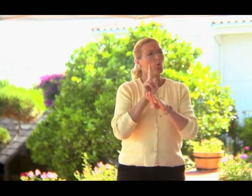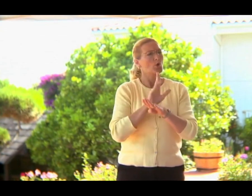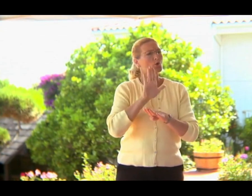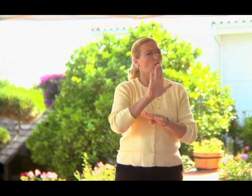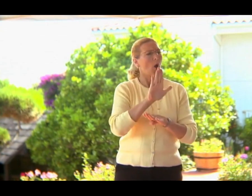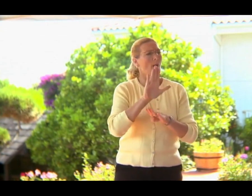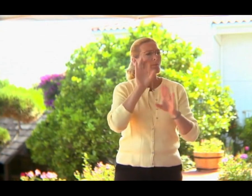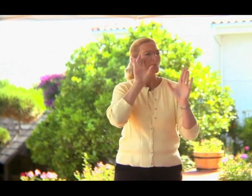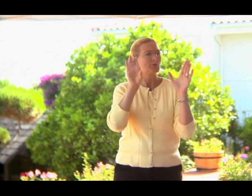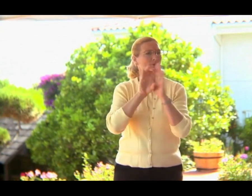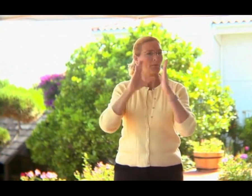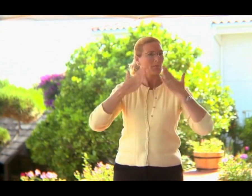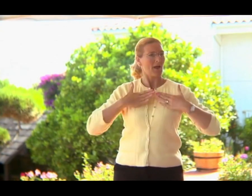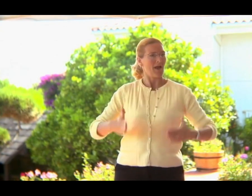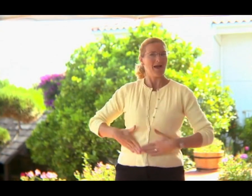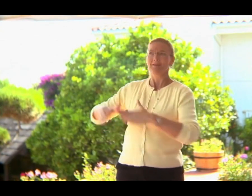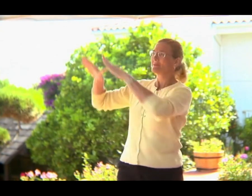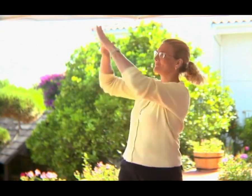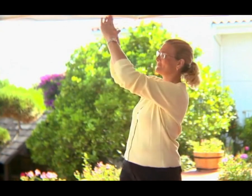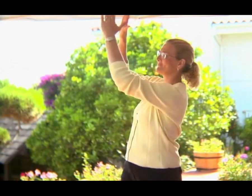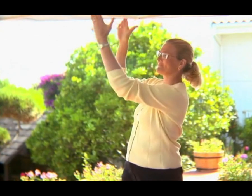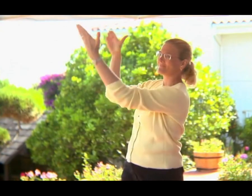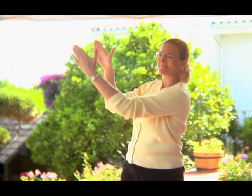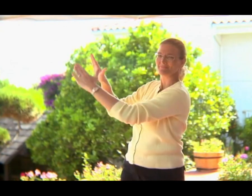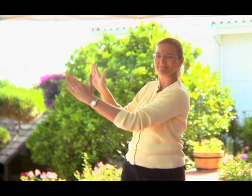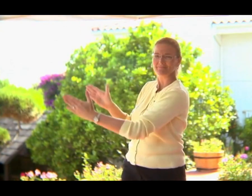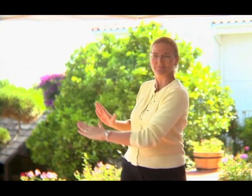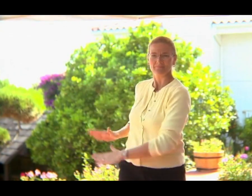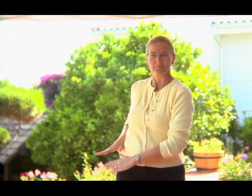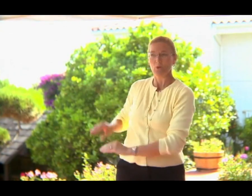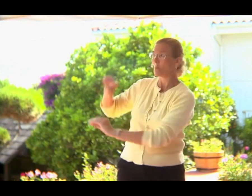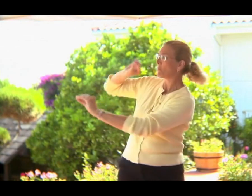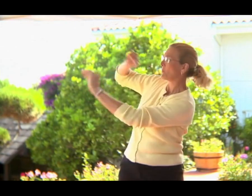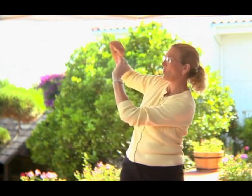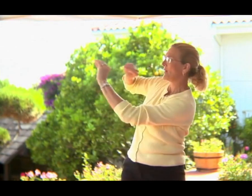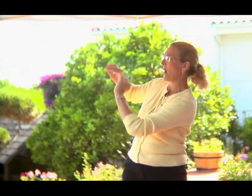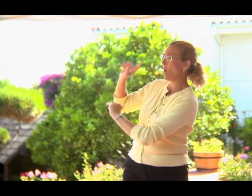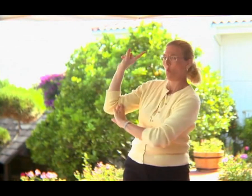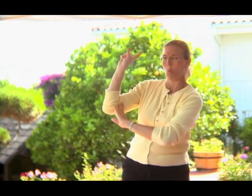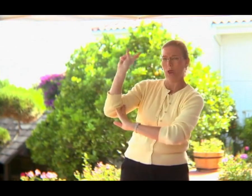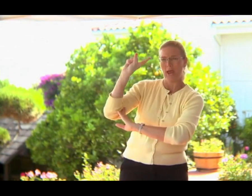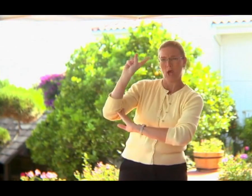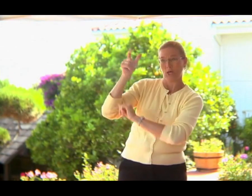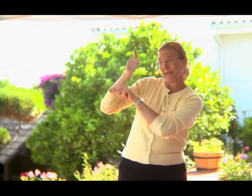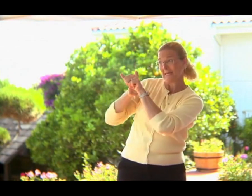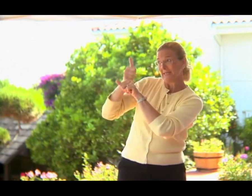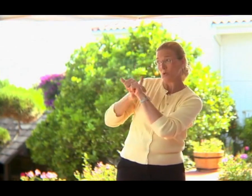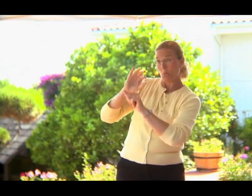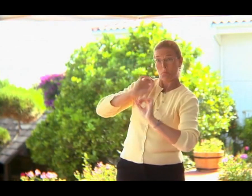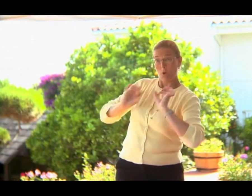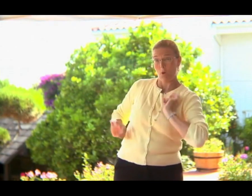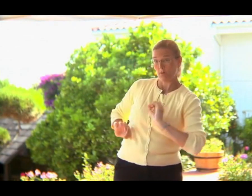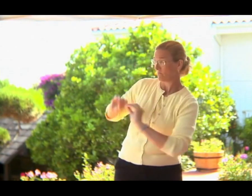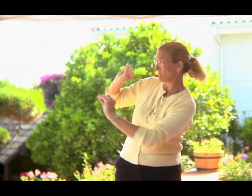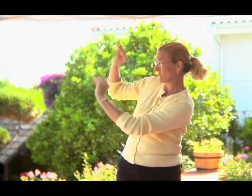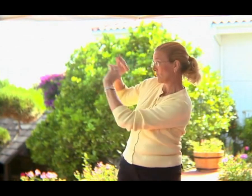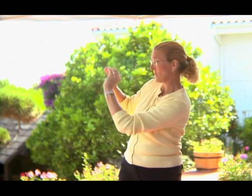Use your picture of the body outline to mark where each mole is located on your body and add a description of each